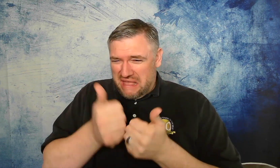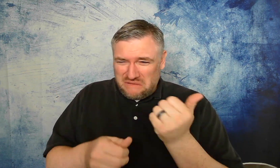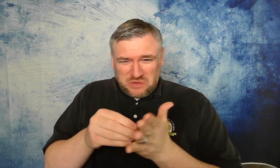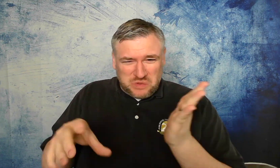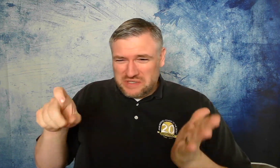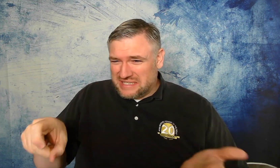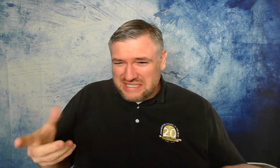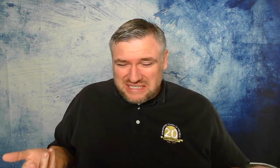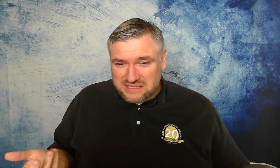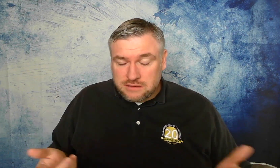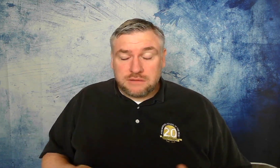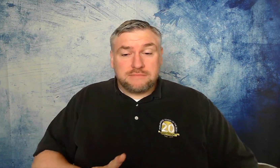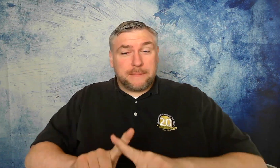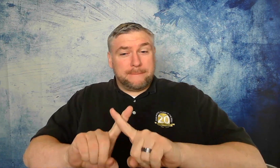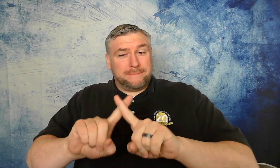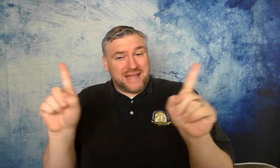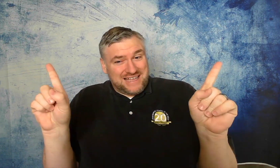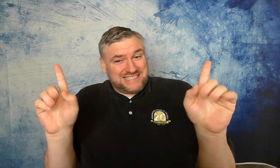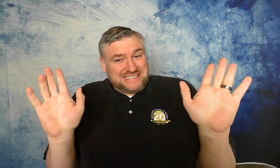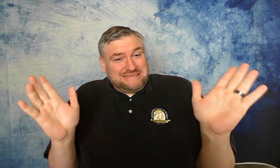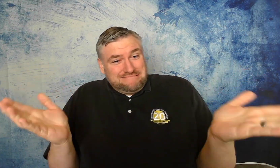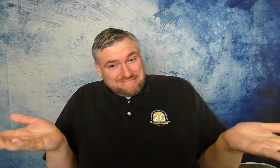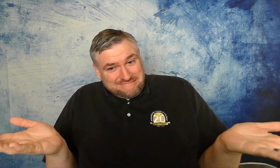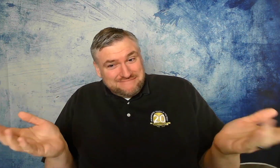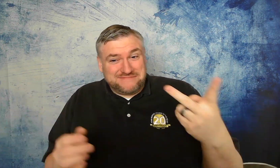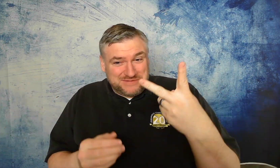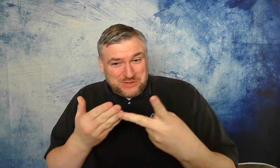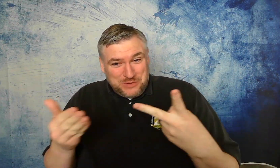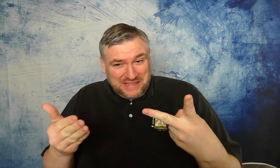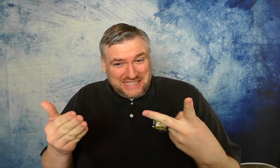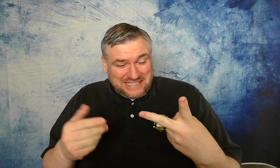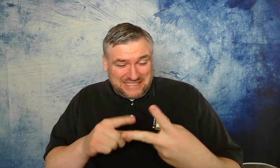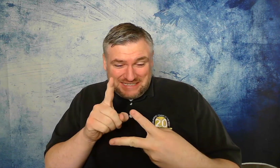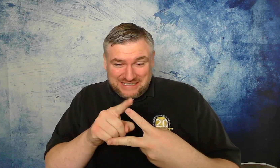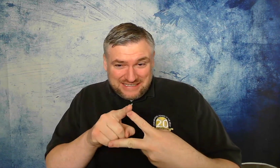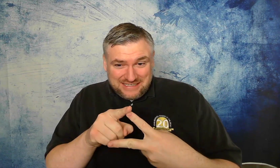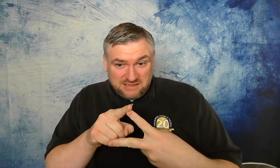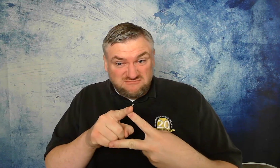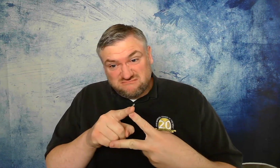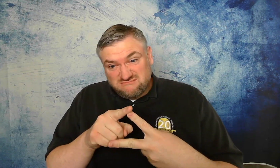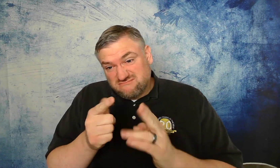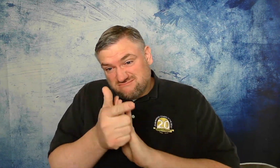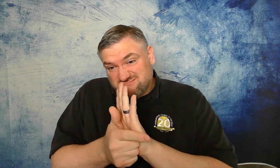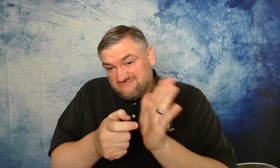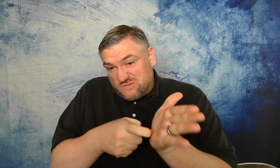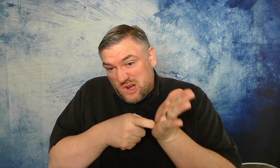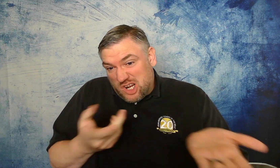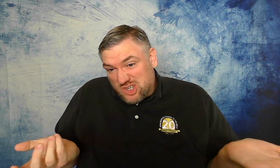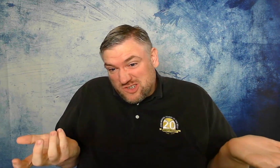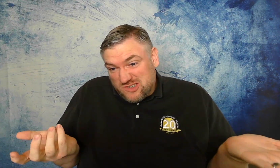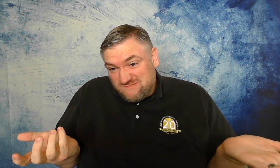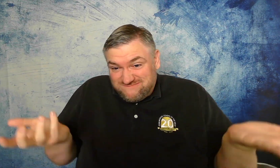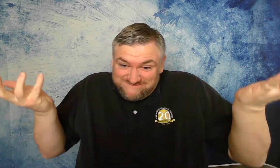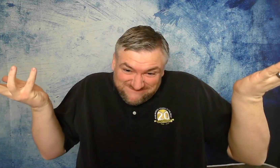doesn't match every student's needs. But, two things. It's the law, it's